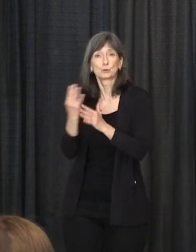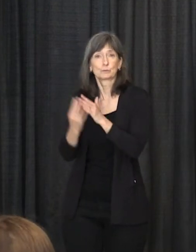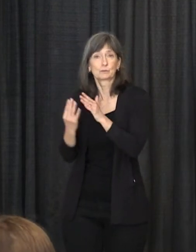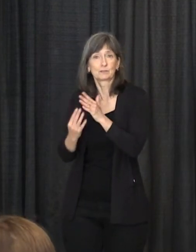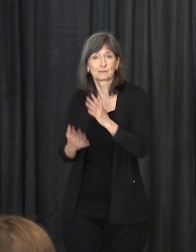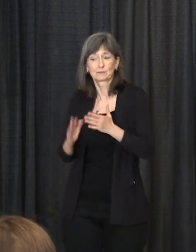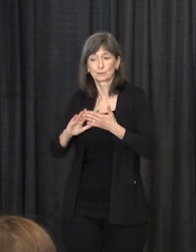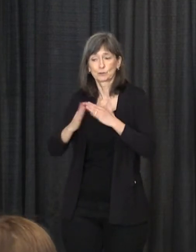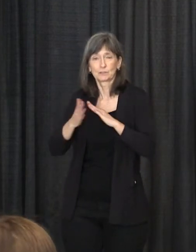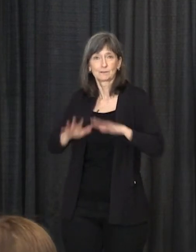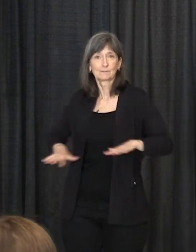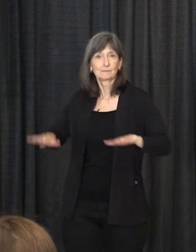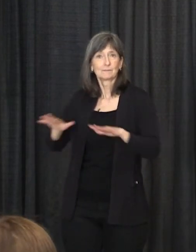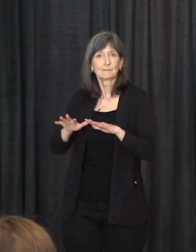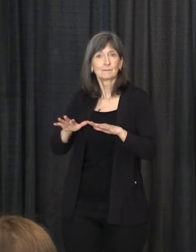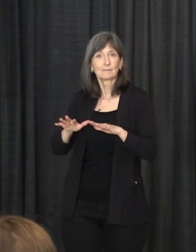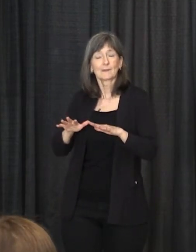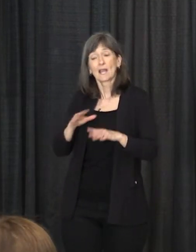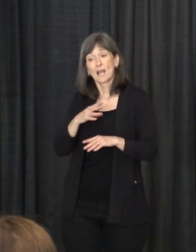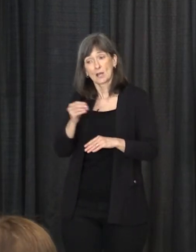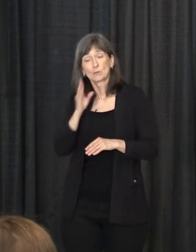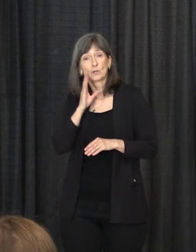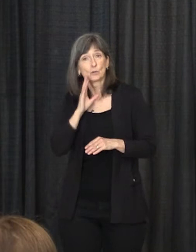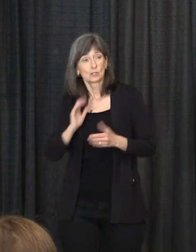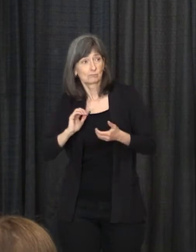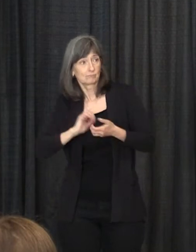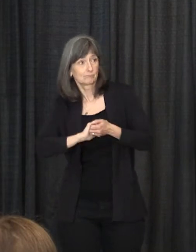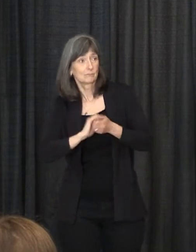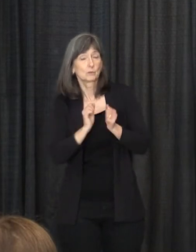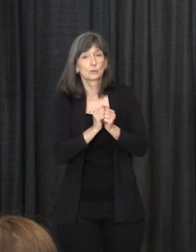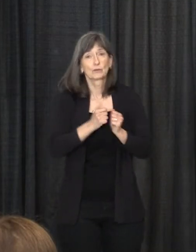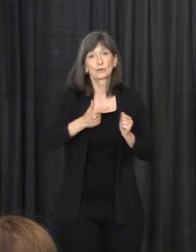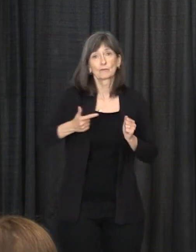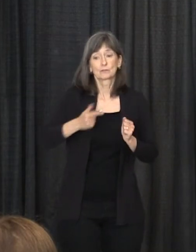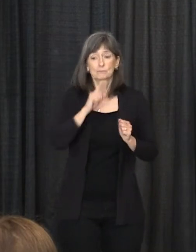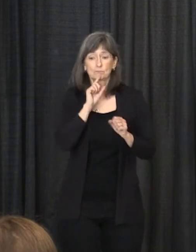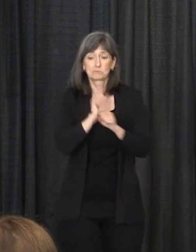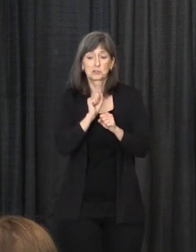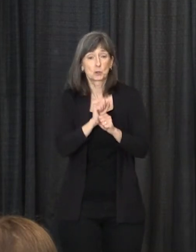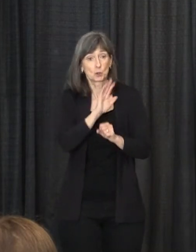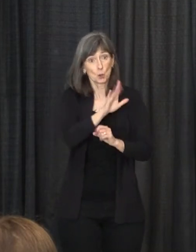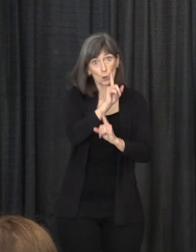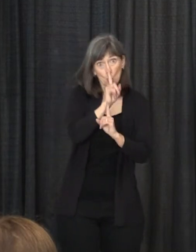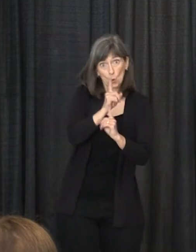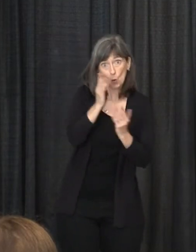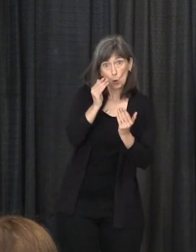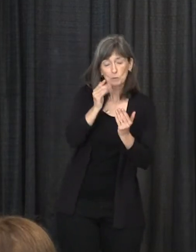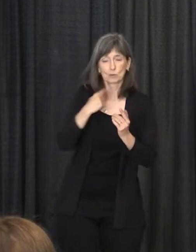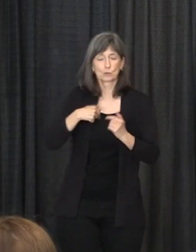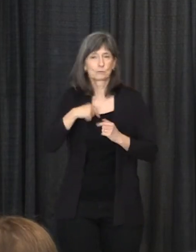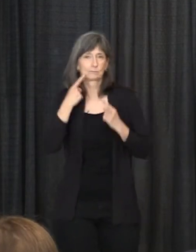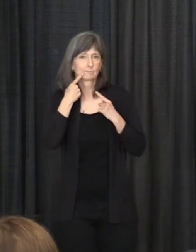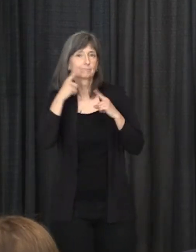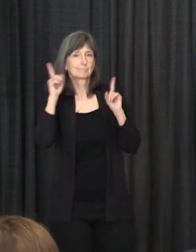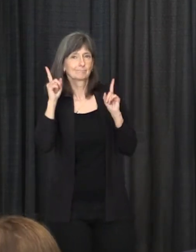community and closely collaborate with the government to make sure we achieve the targets required. Thank you very much.